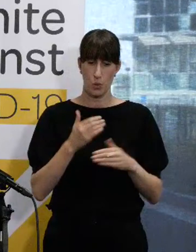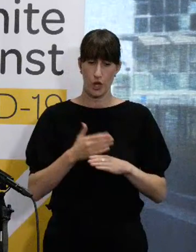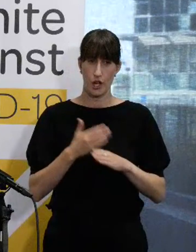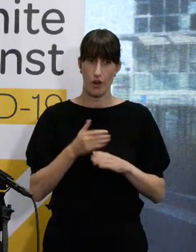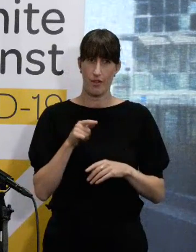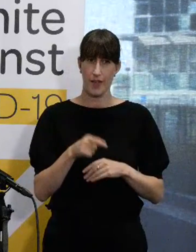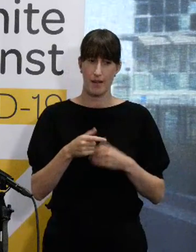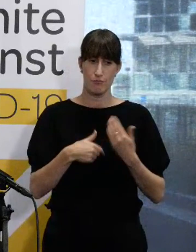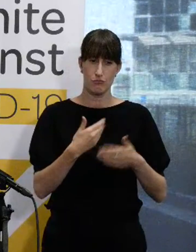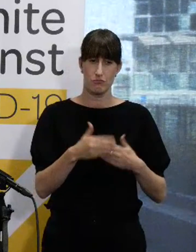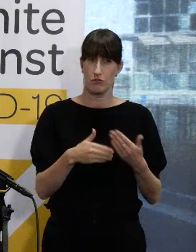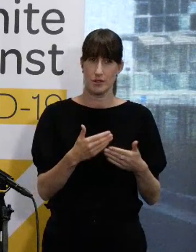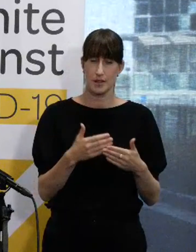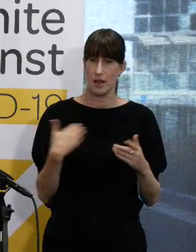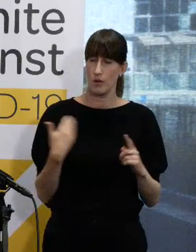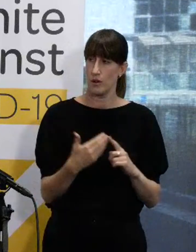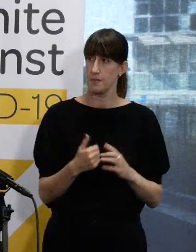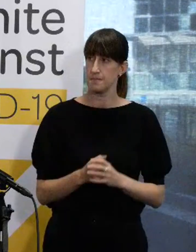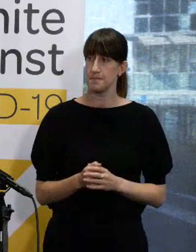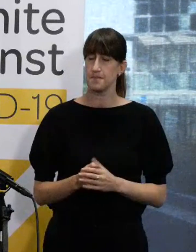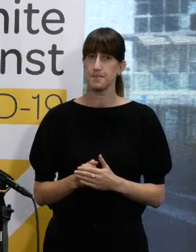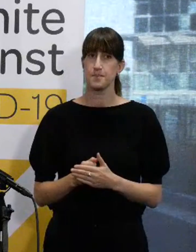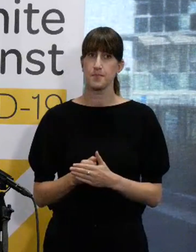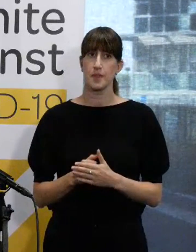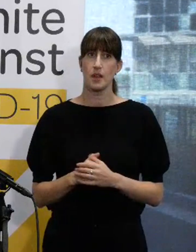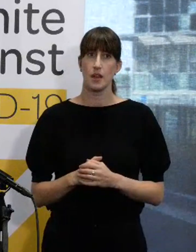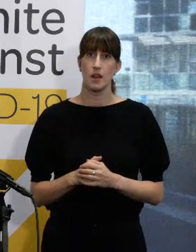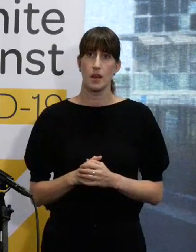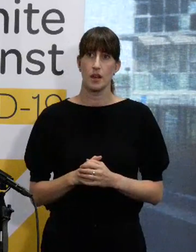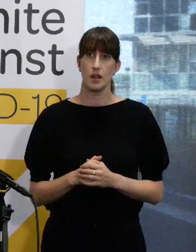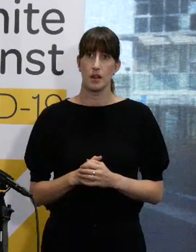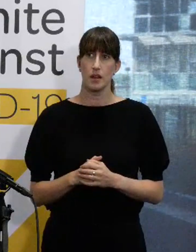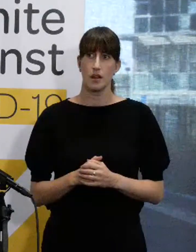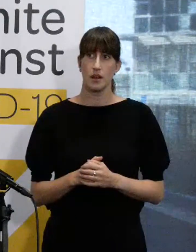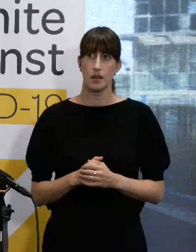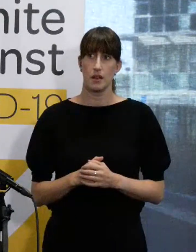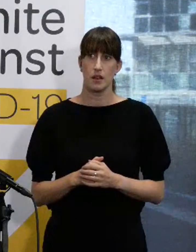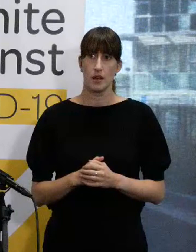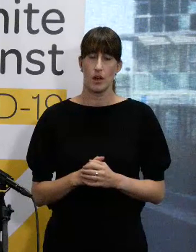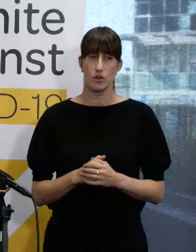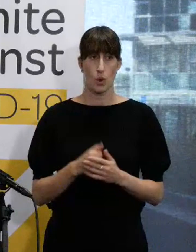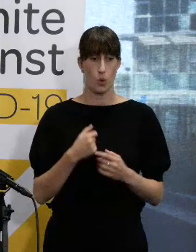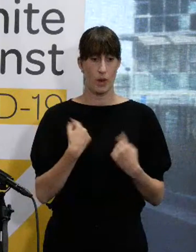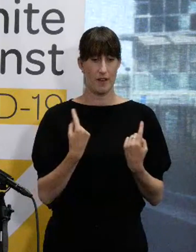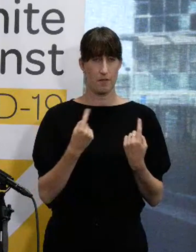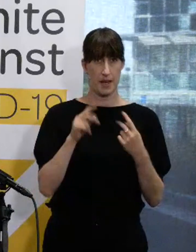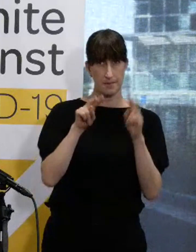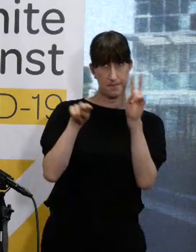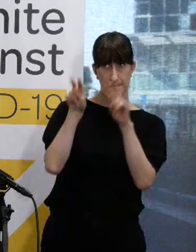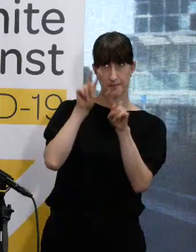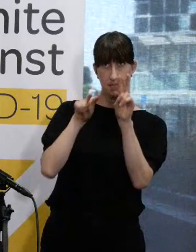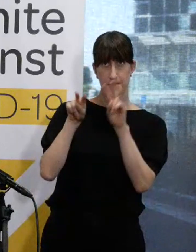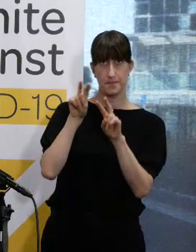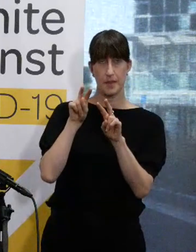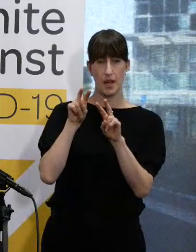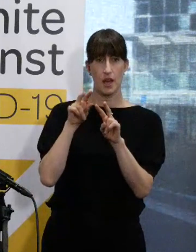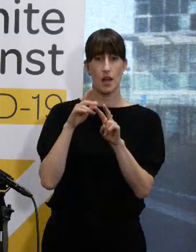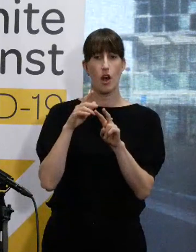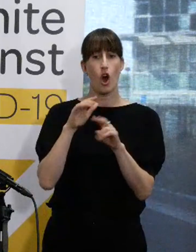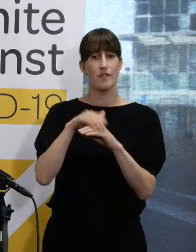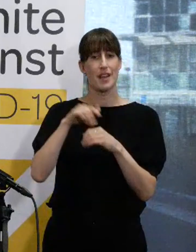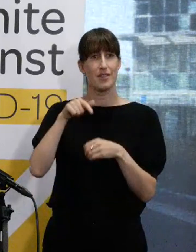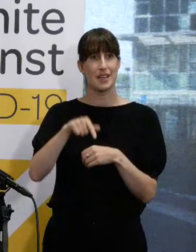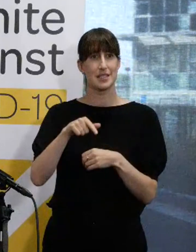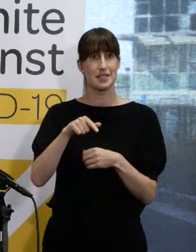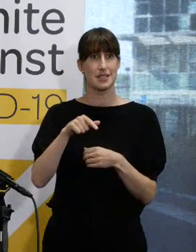So we've been working on our getting a view of an assessment of the infections arriving on this flight, this Emirates